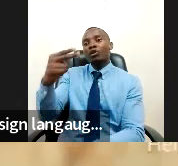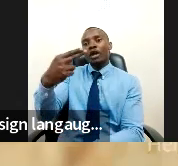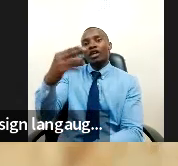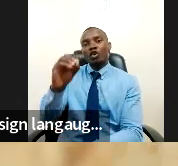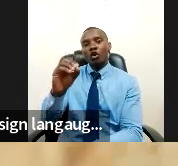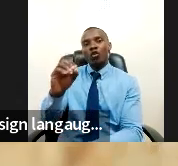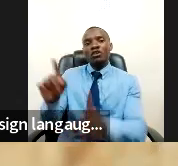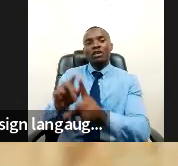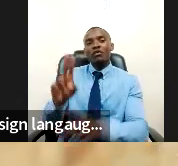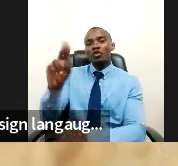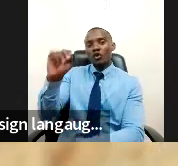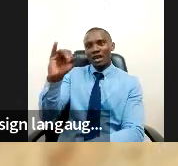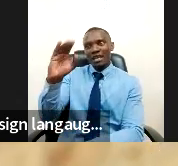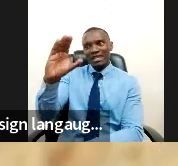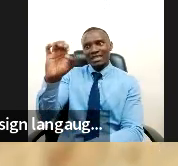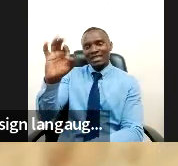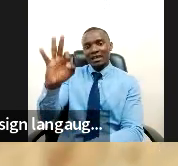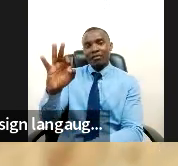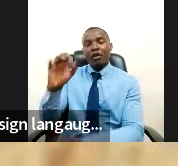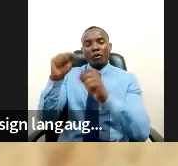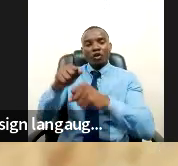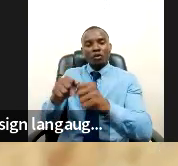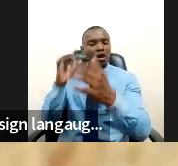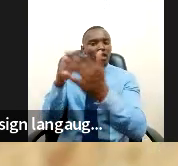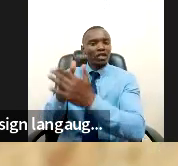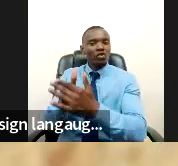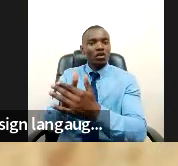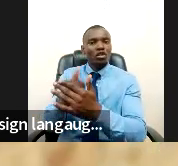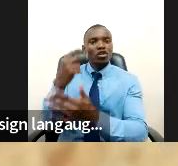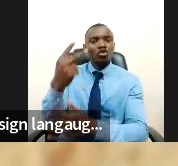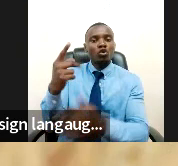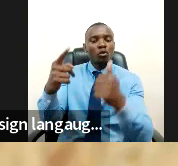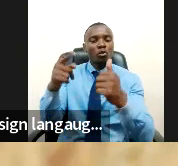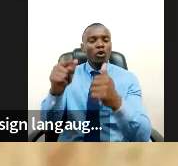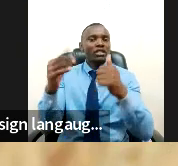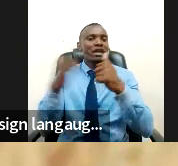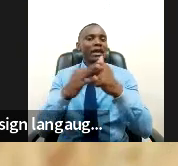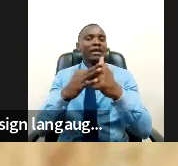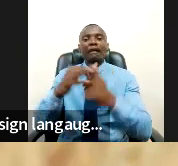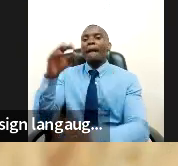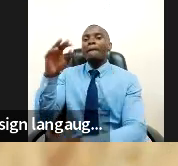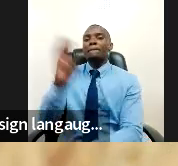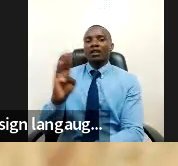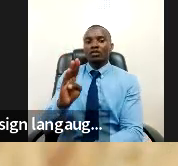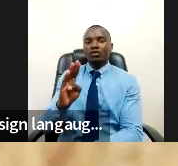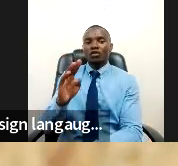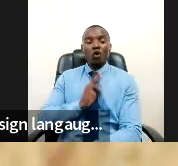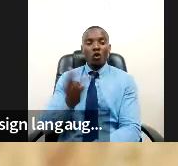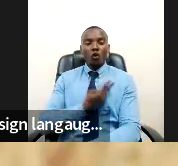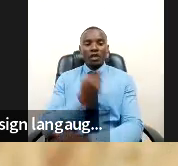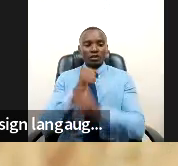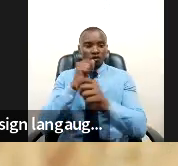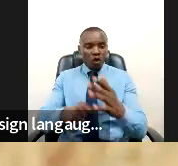number is set to hit 3.5 billion by 2050. So we work to